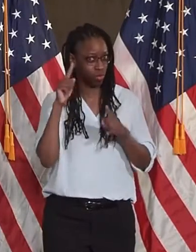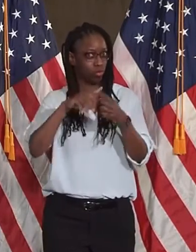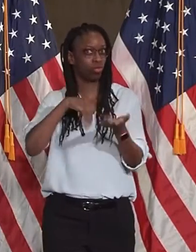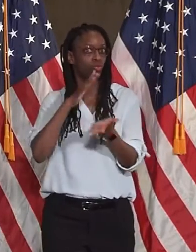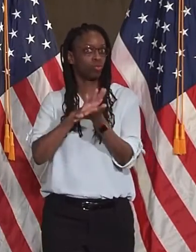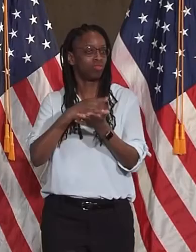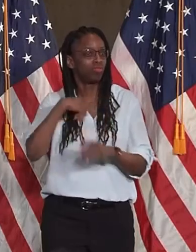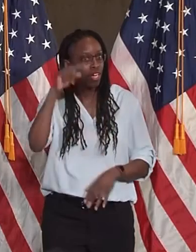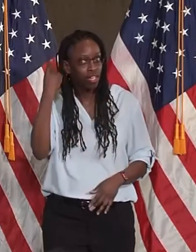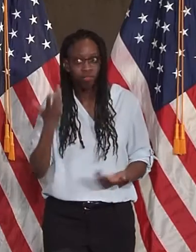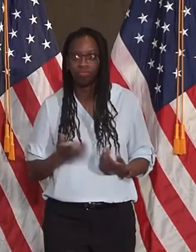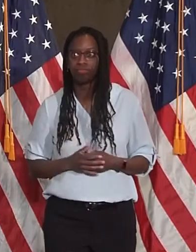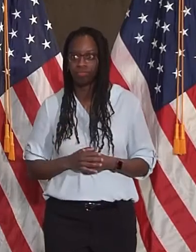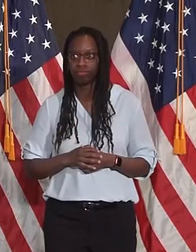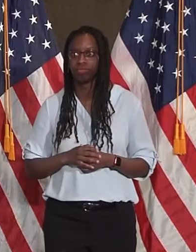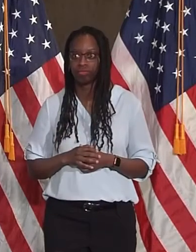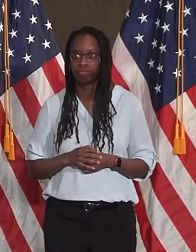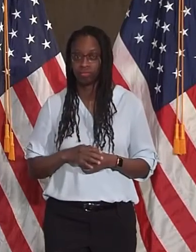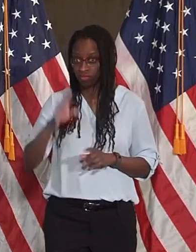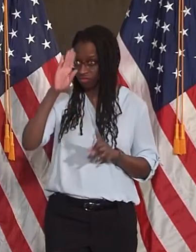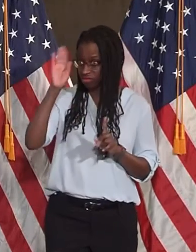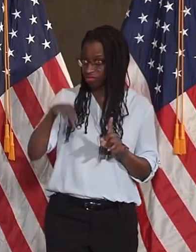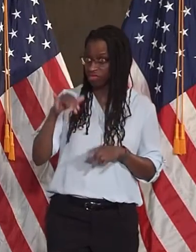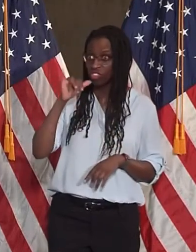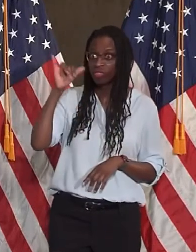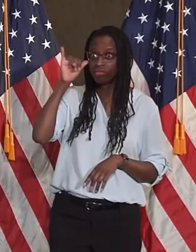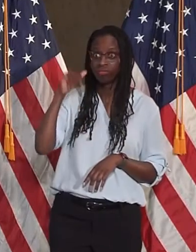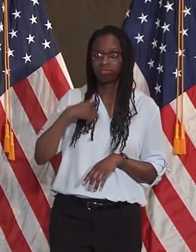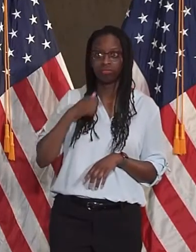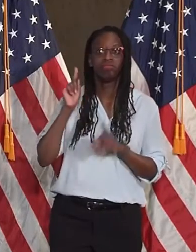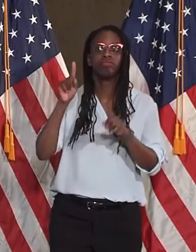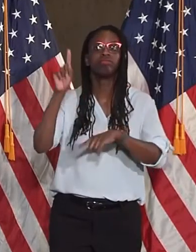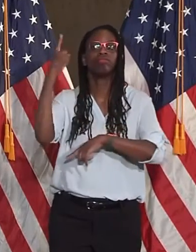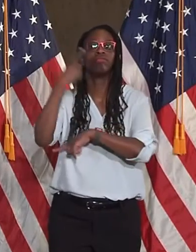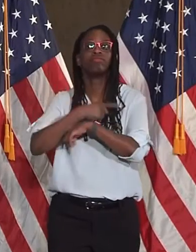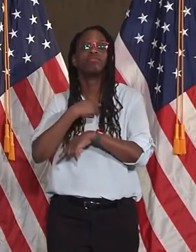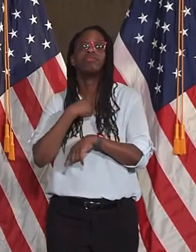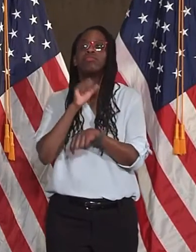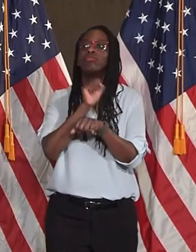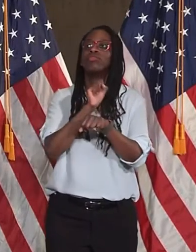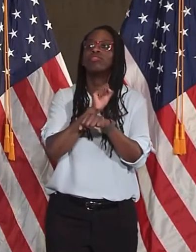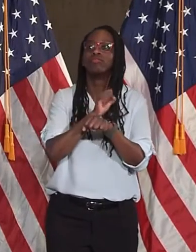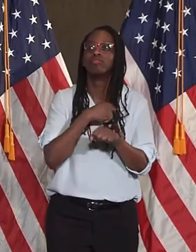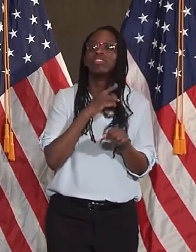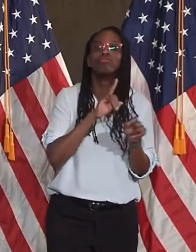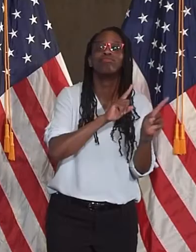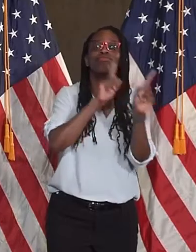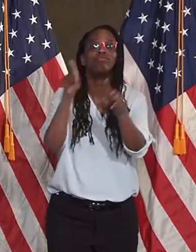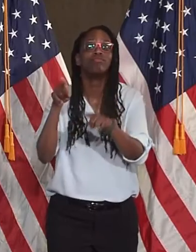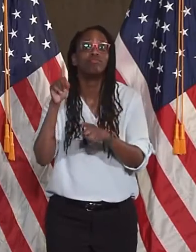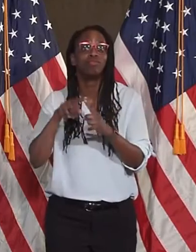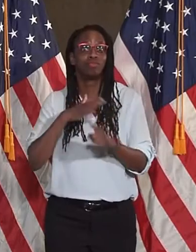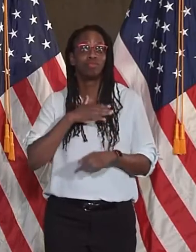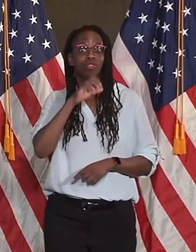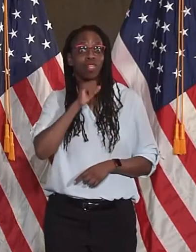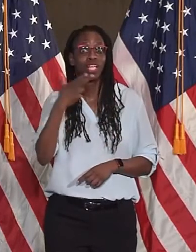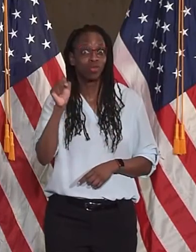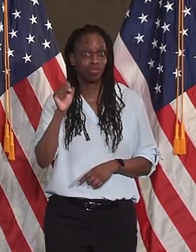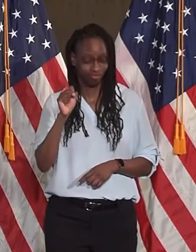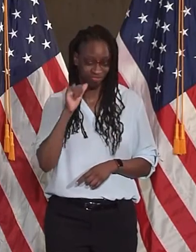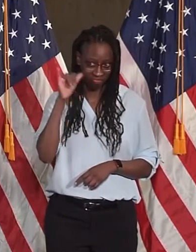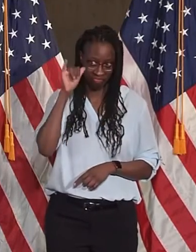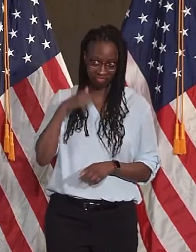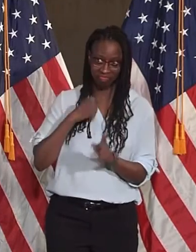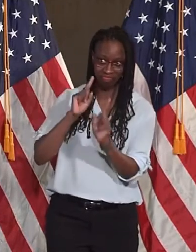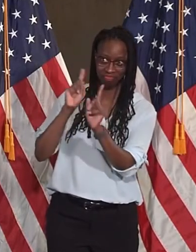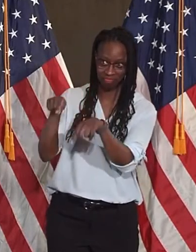I visited my childhood alma mater. I saw students happy to be back in school with their teachers and friends instead of